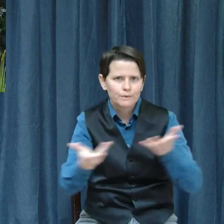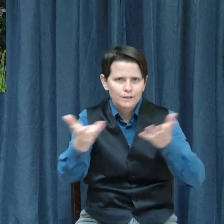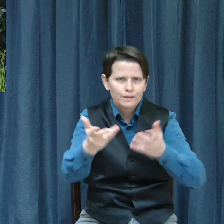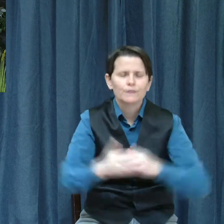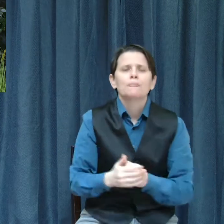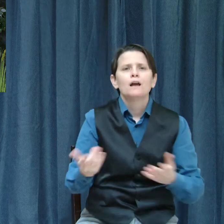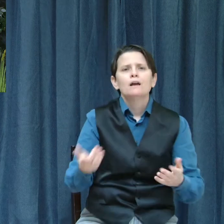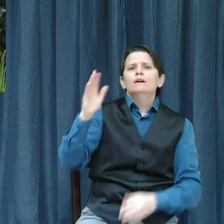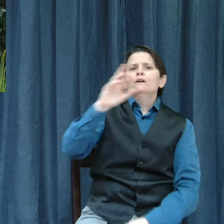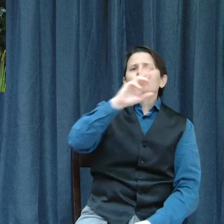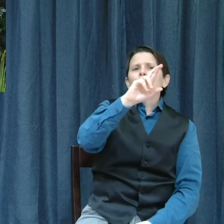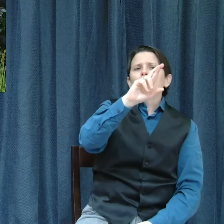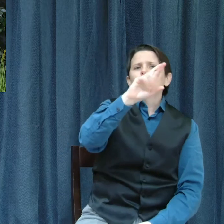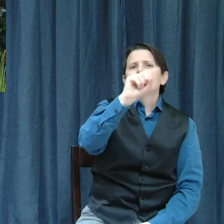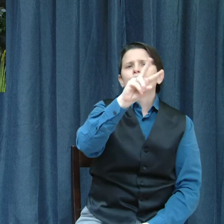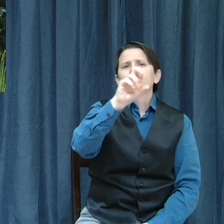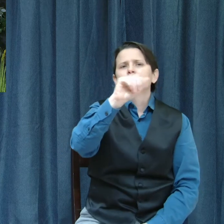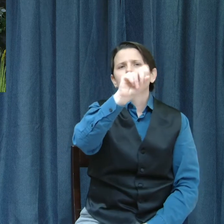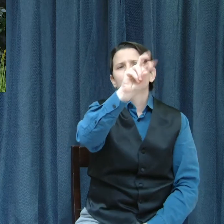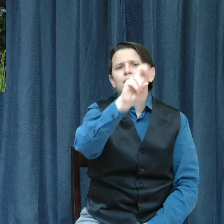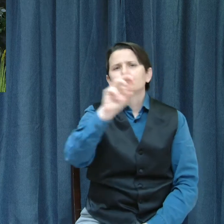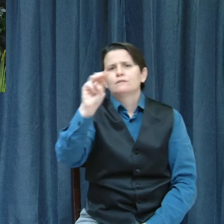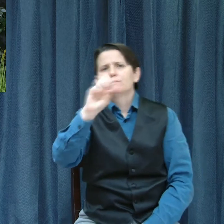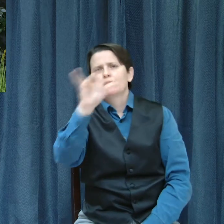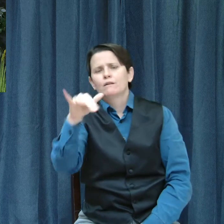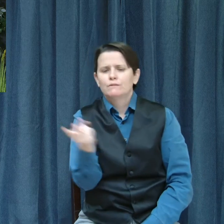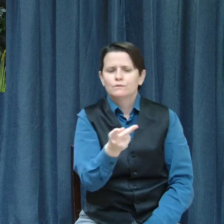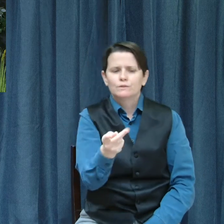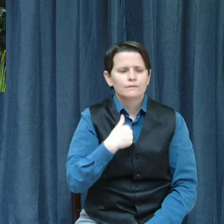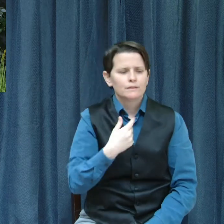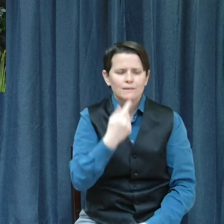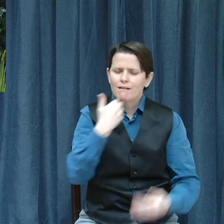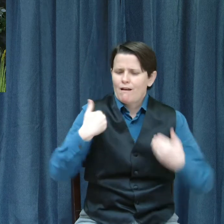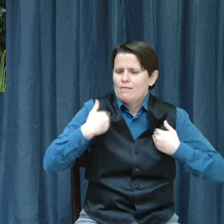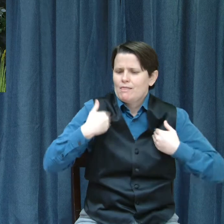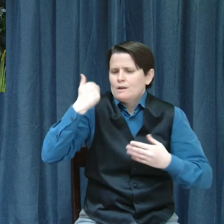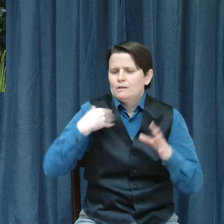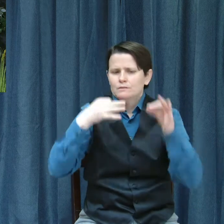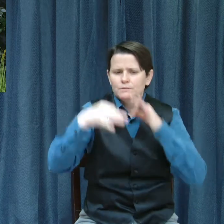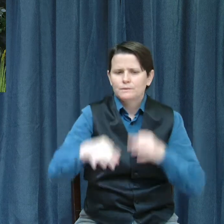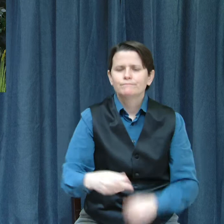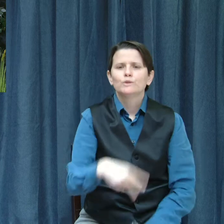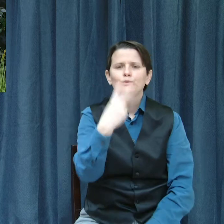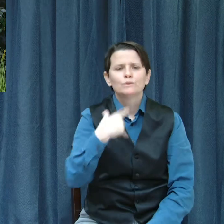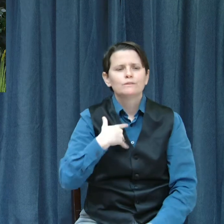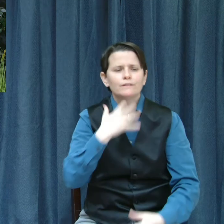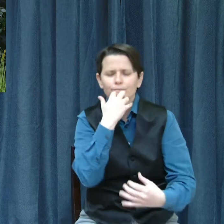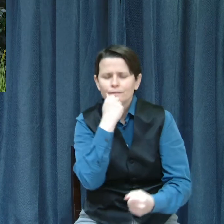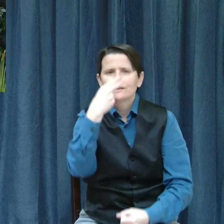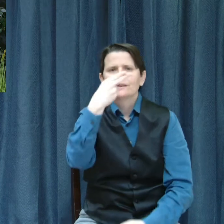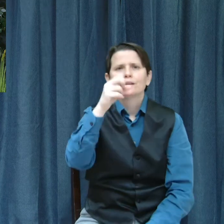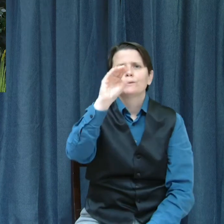Their words, Steve and Mary said, "Bob and Susan Heinrichs are two of our dearest heroes. Our relationship over the years has